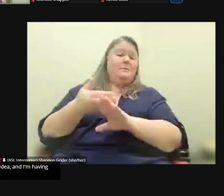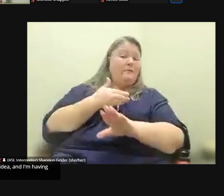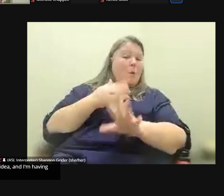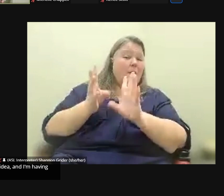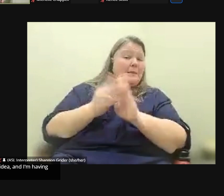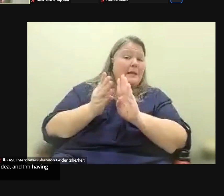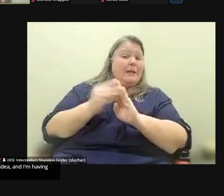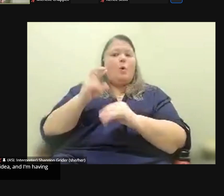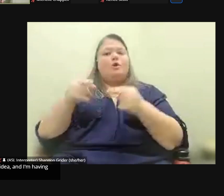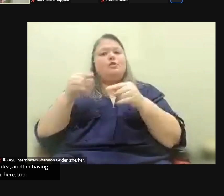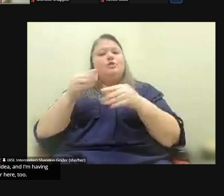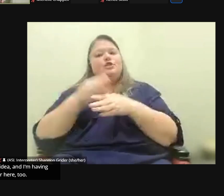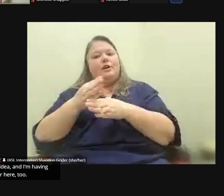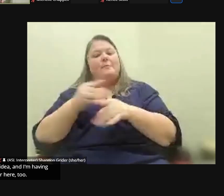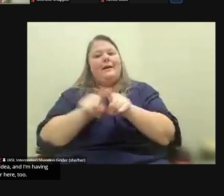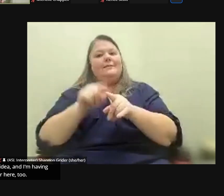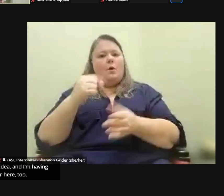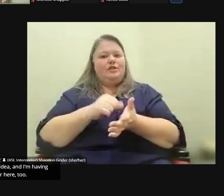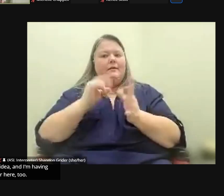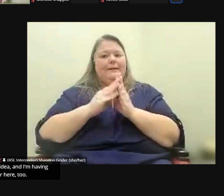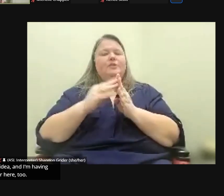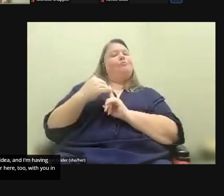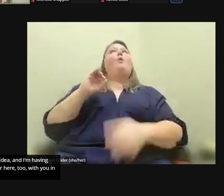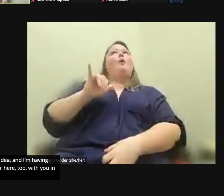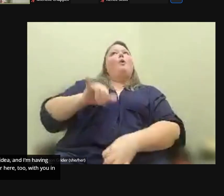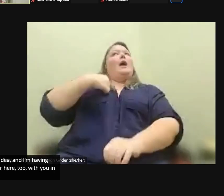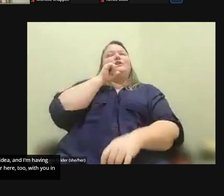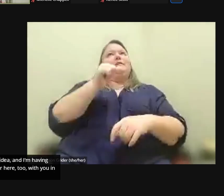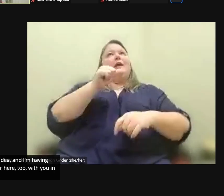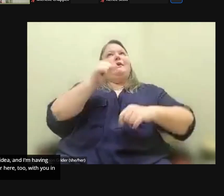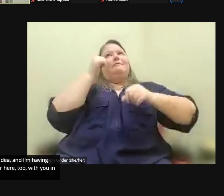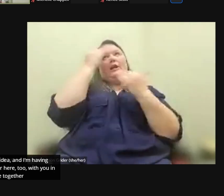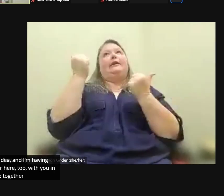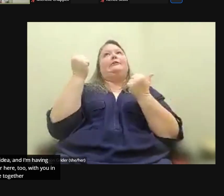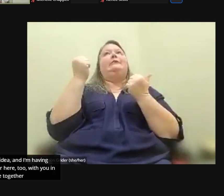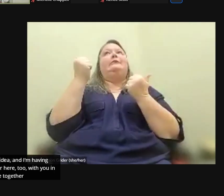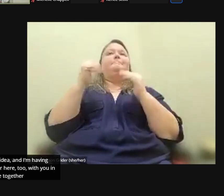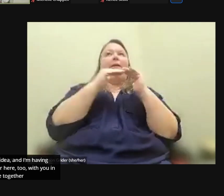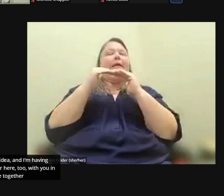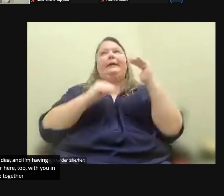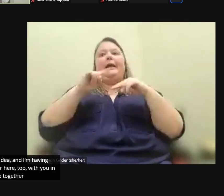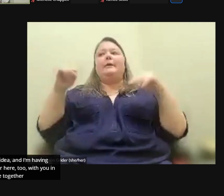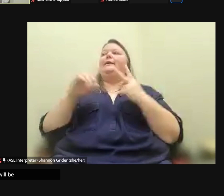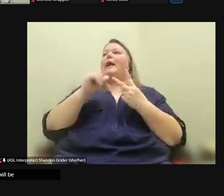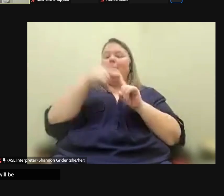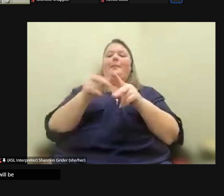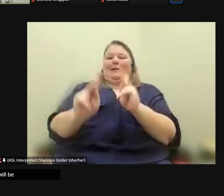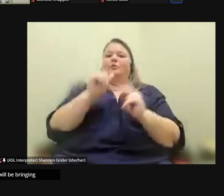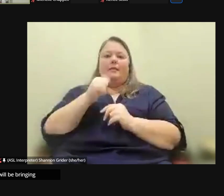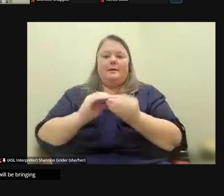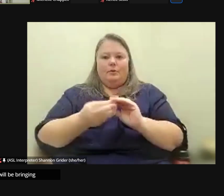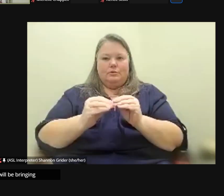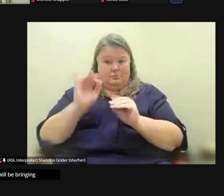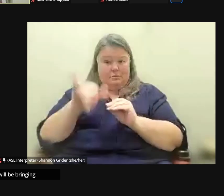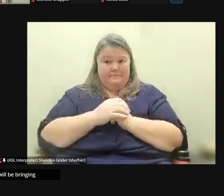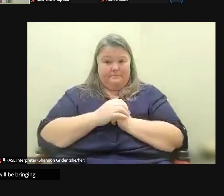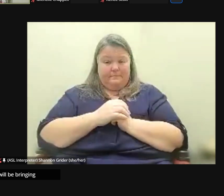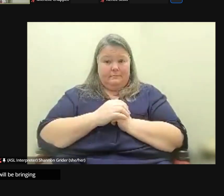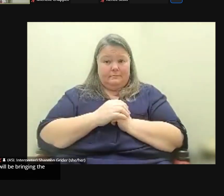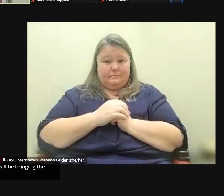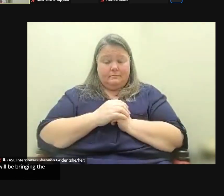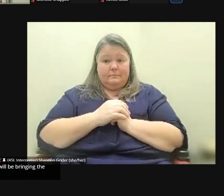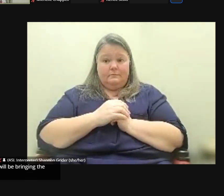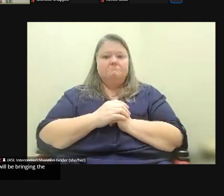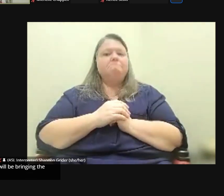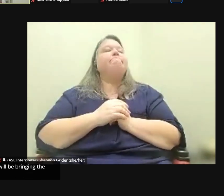you, in that, you know, our next time together, we will be bringing the opportunity